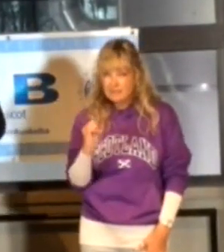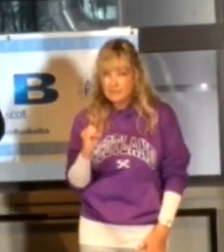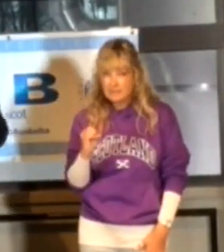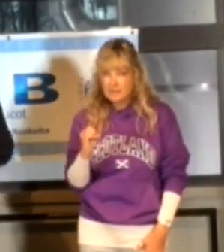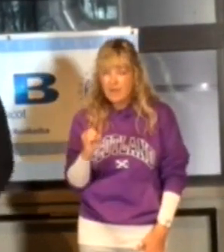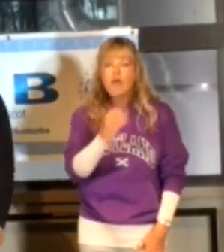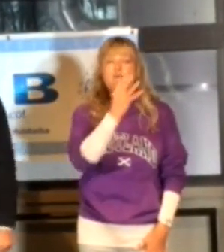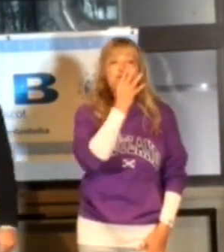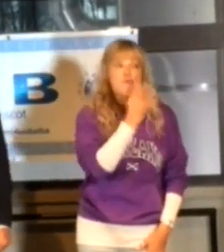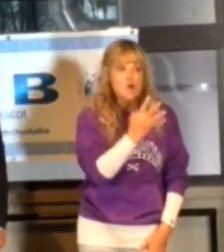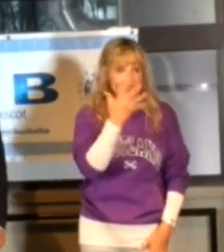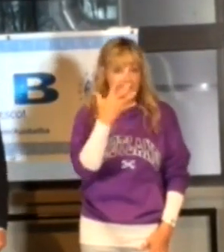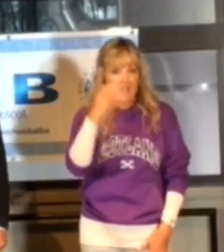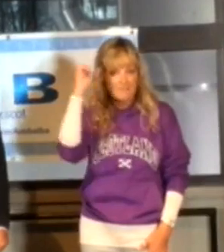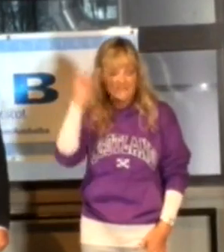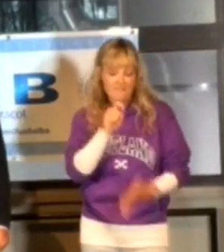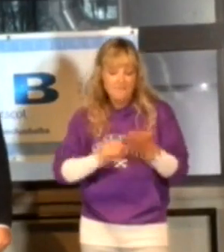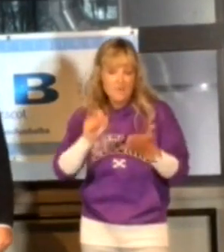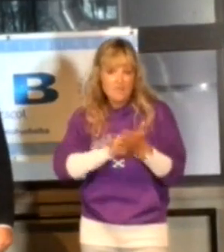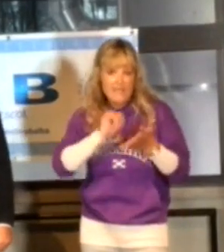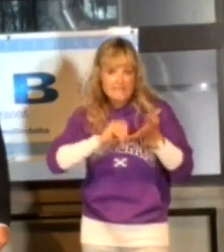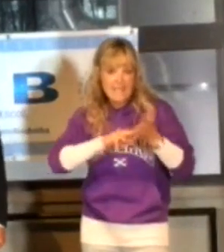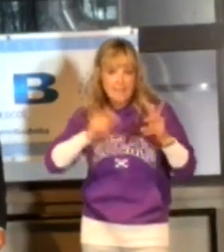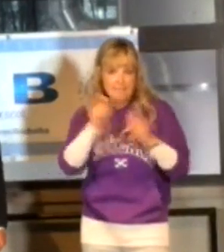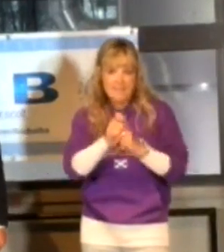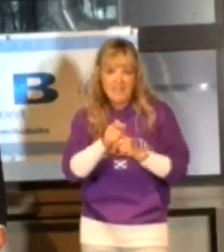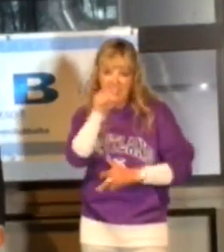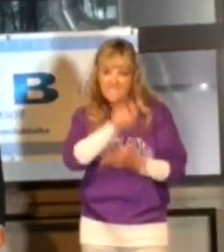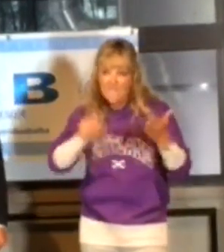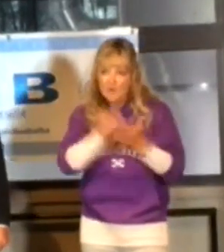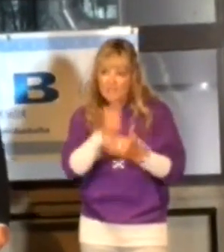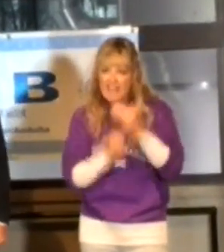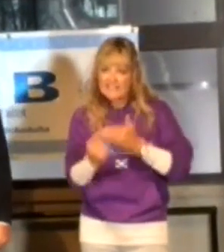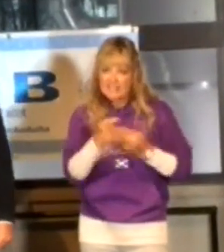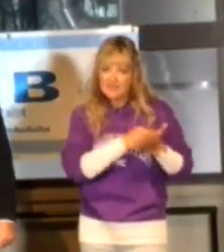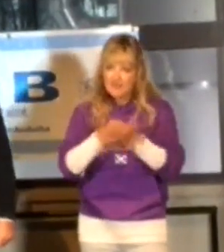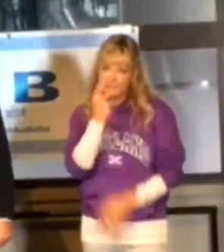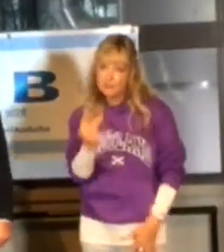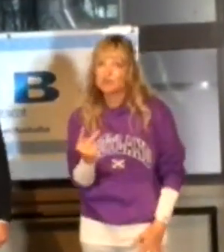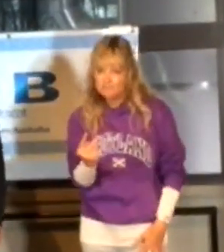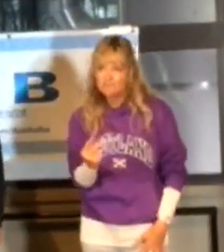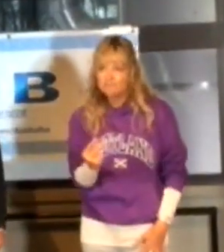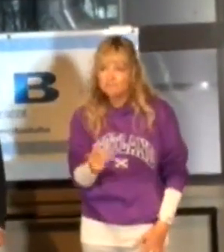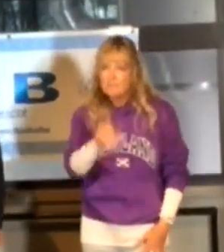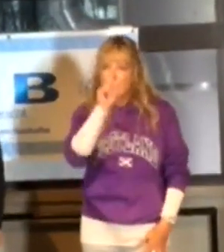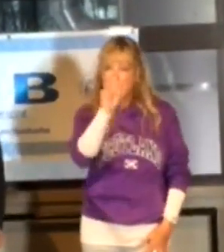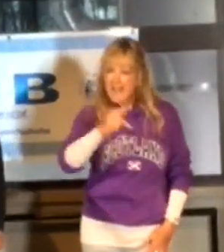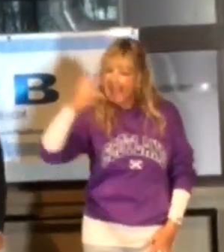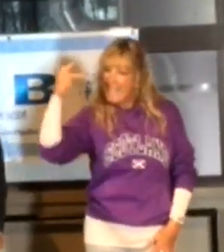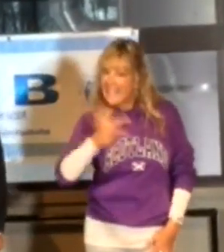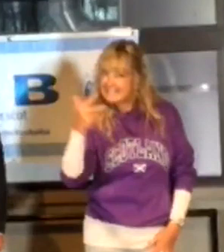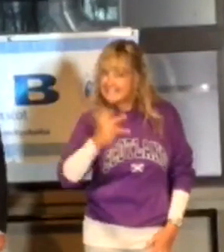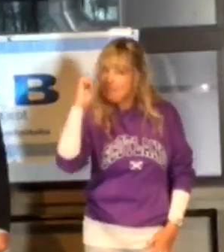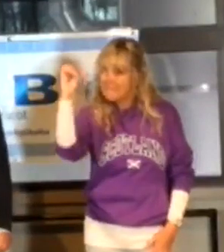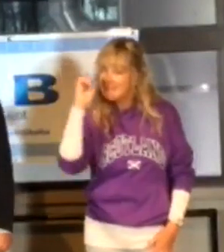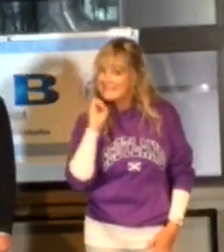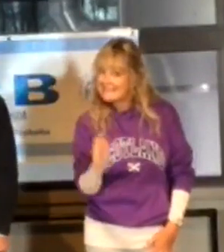45% of Scotland voted SNP. They voted for Indiref too. But 18% of